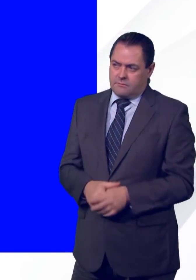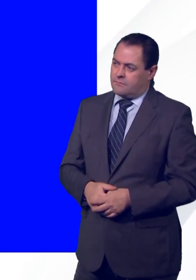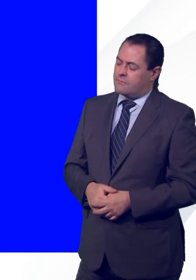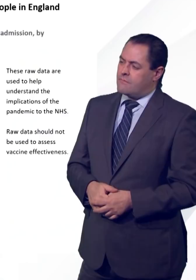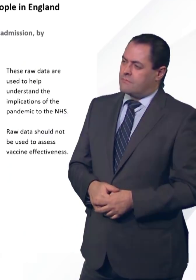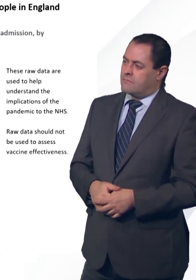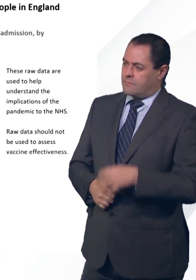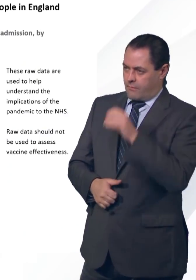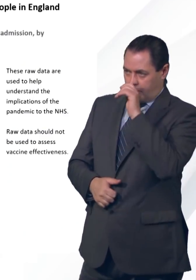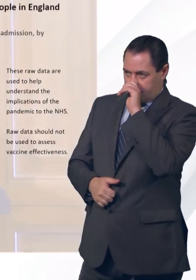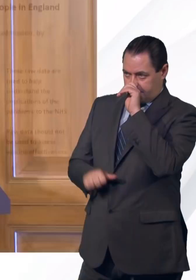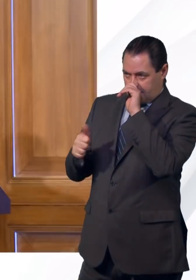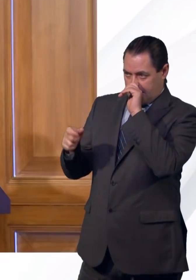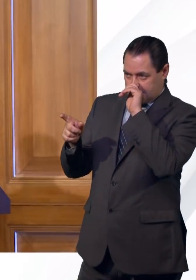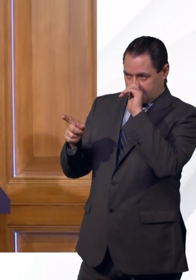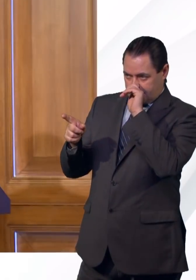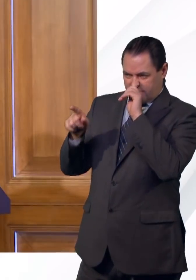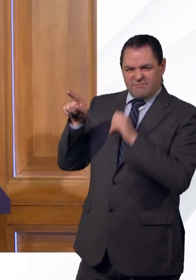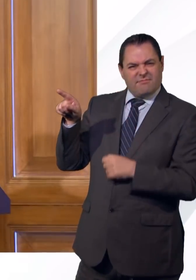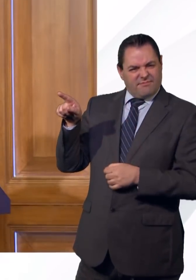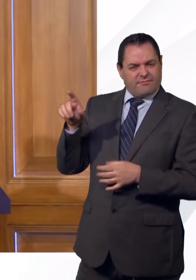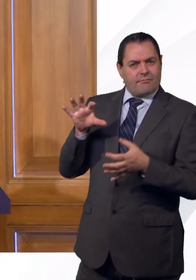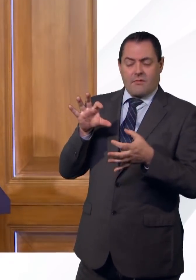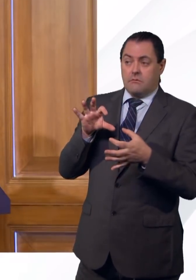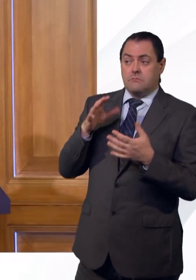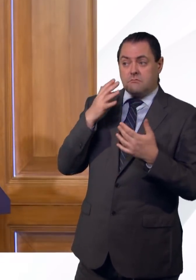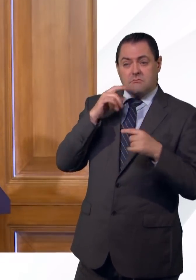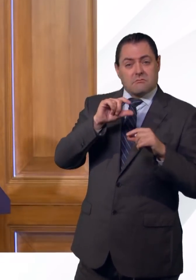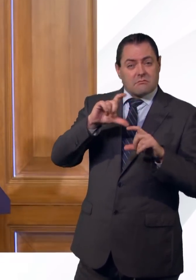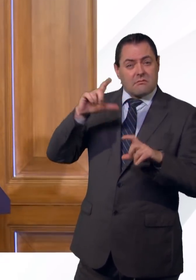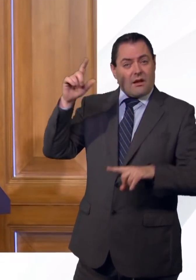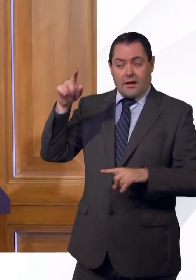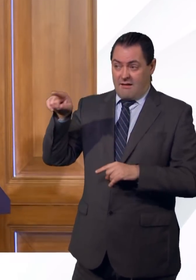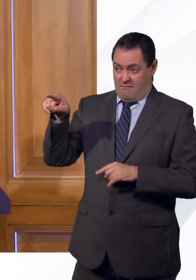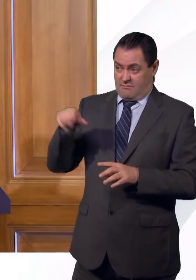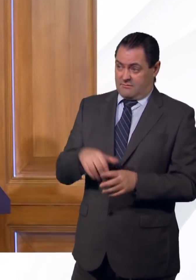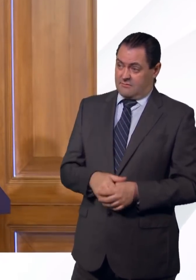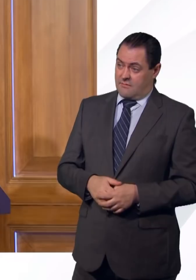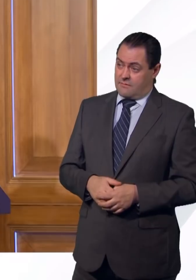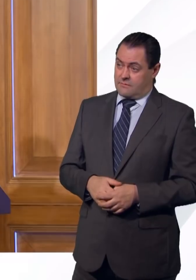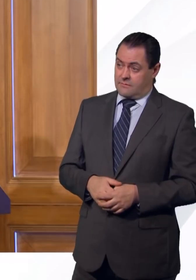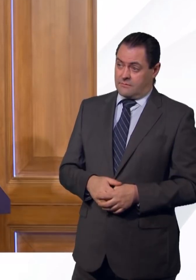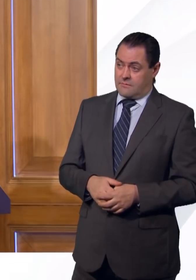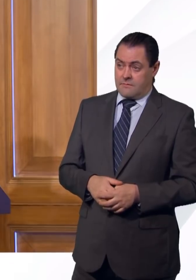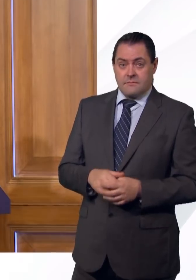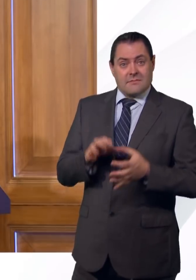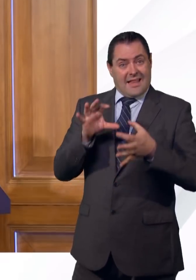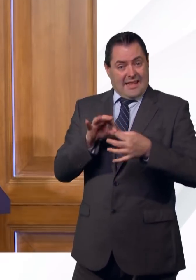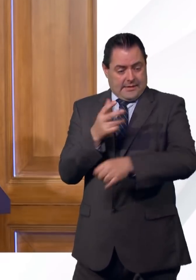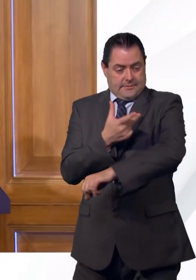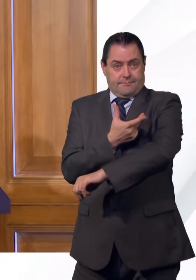And if this is just a data just to show quite how effective, with the variants we've had to